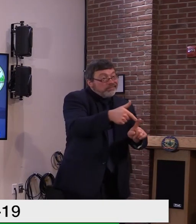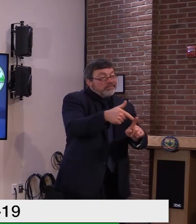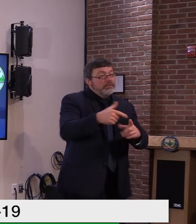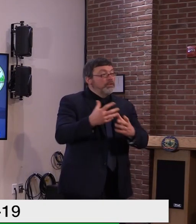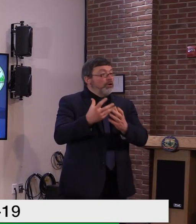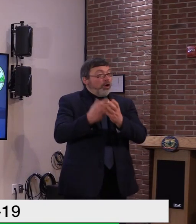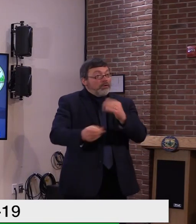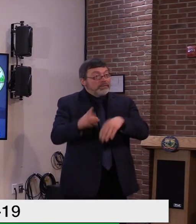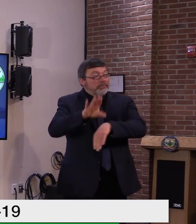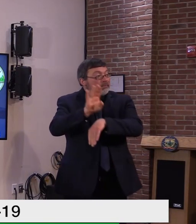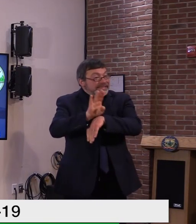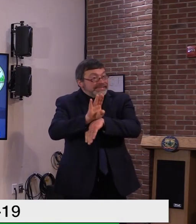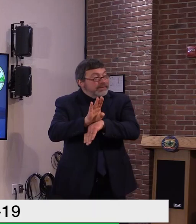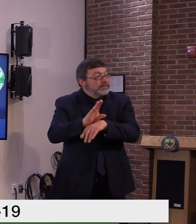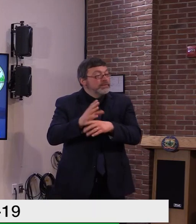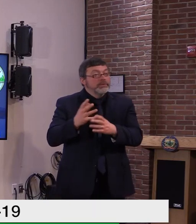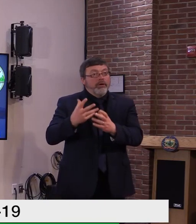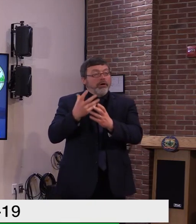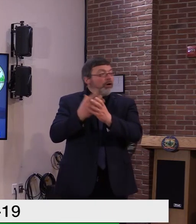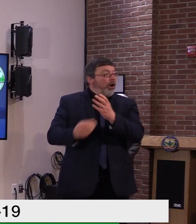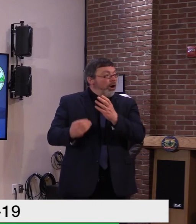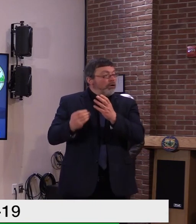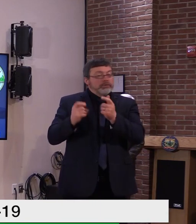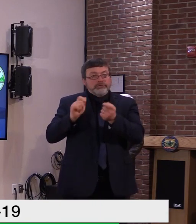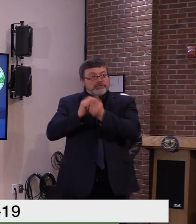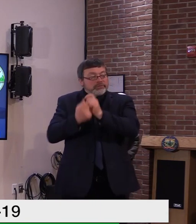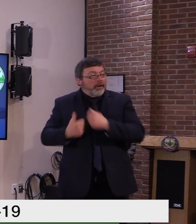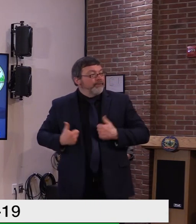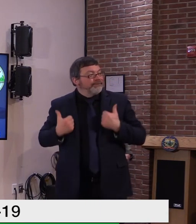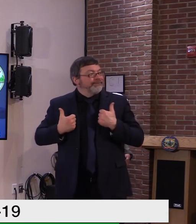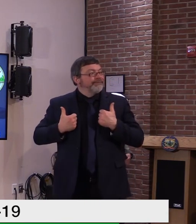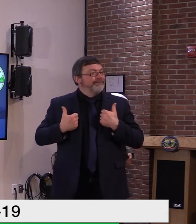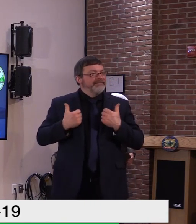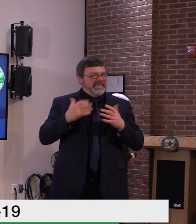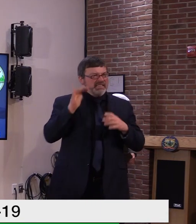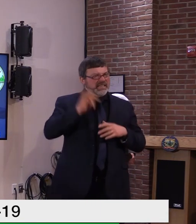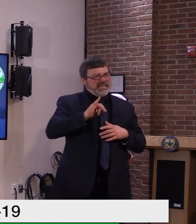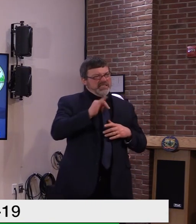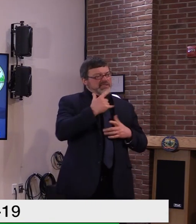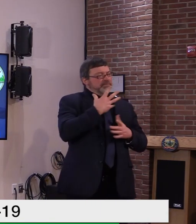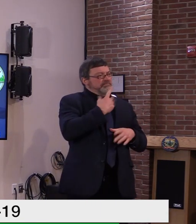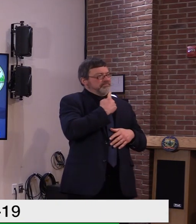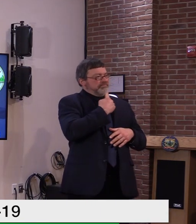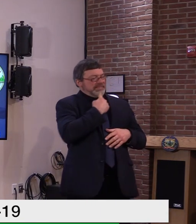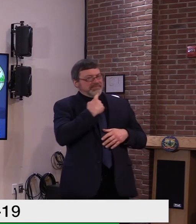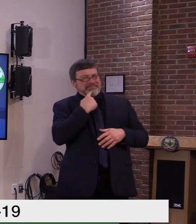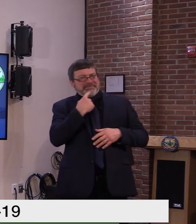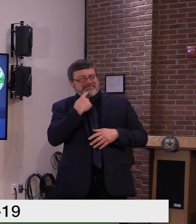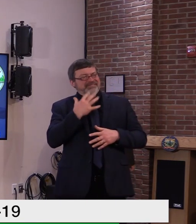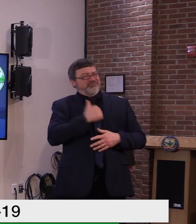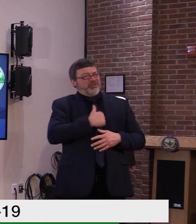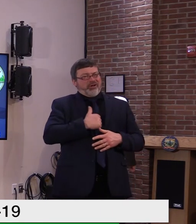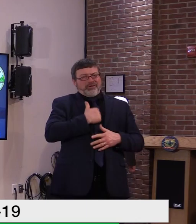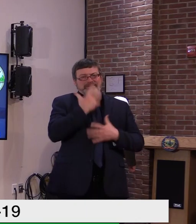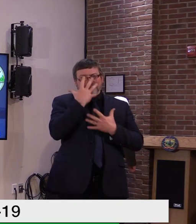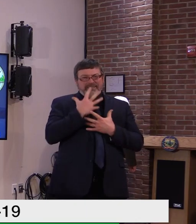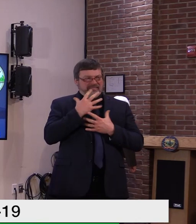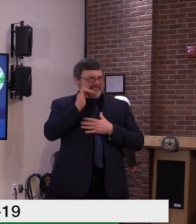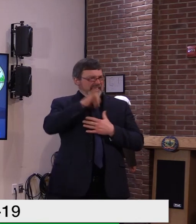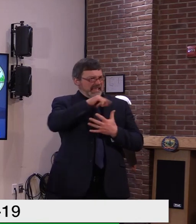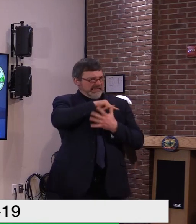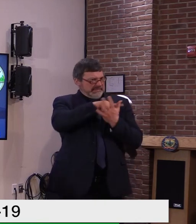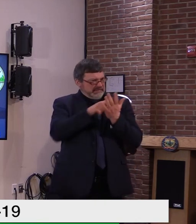granted previous to this. And it's made me reflect on, some of the freedoms that we had